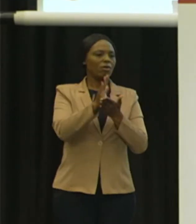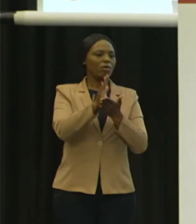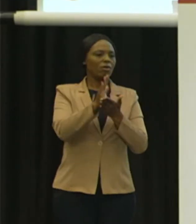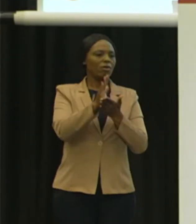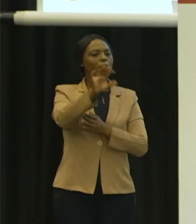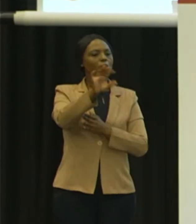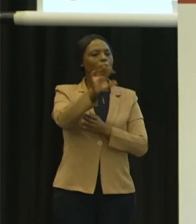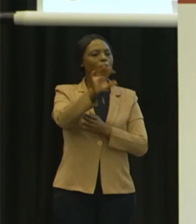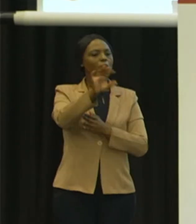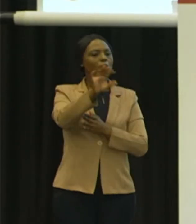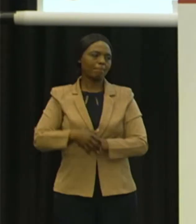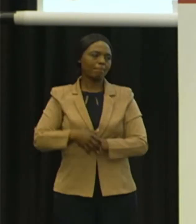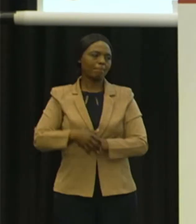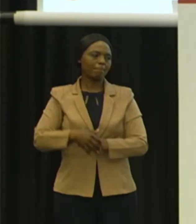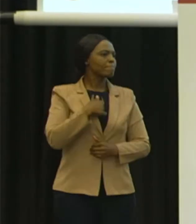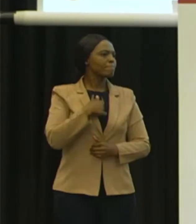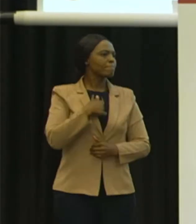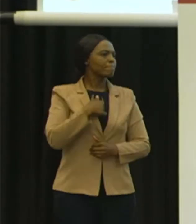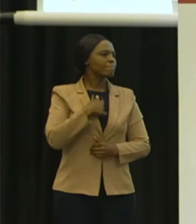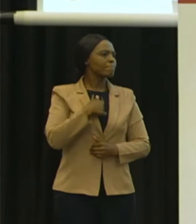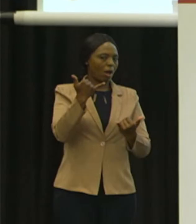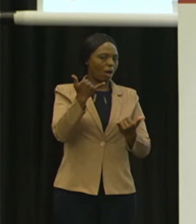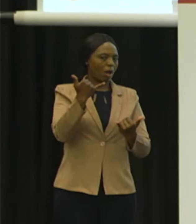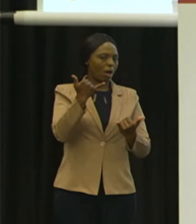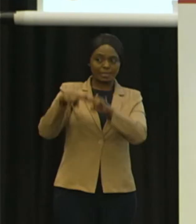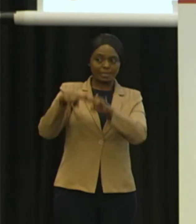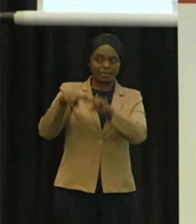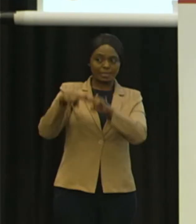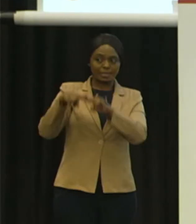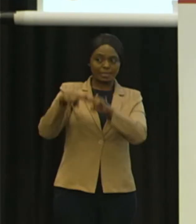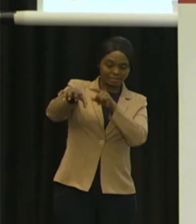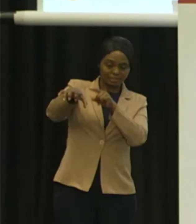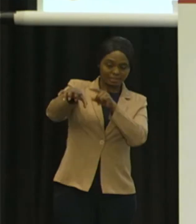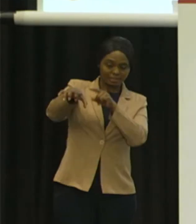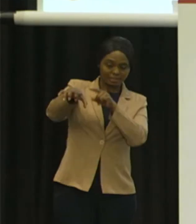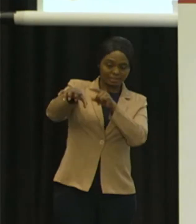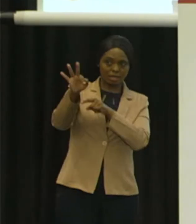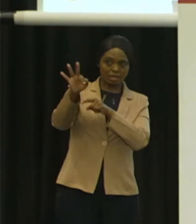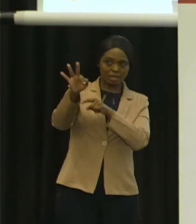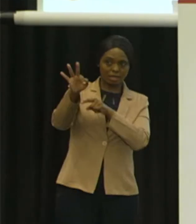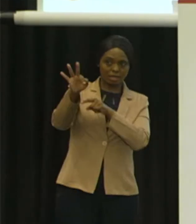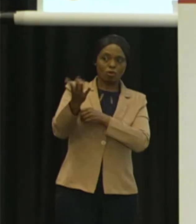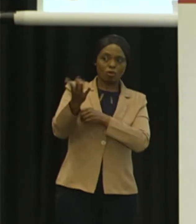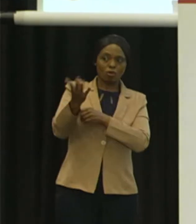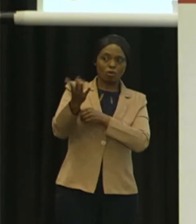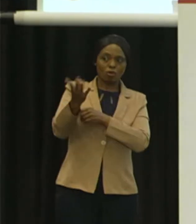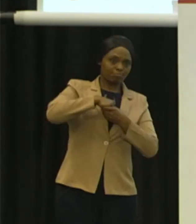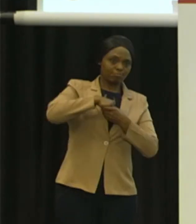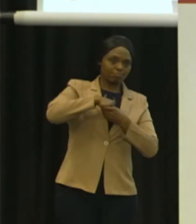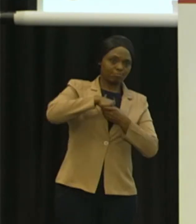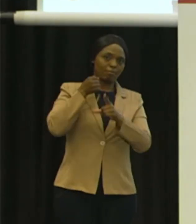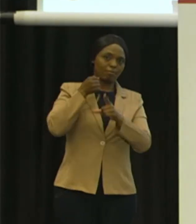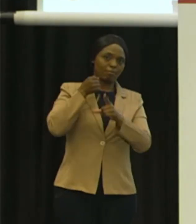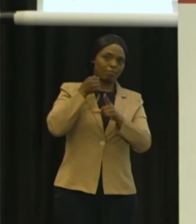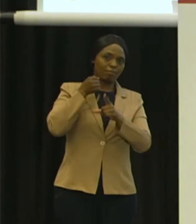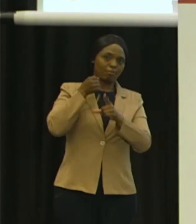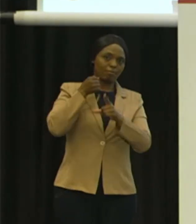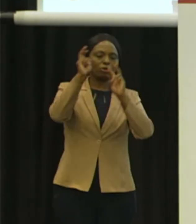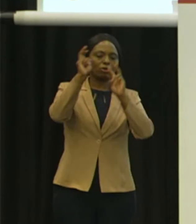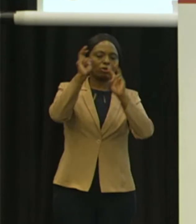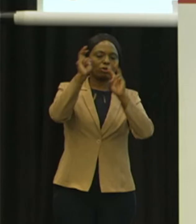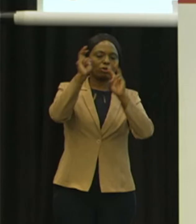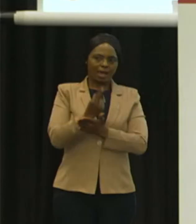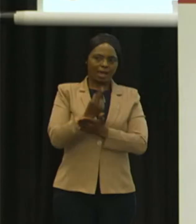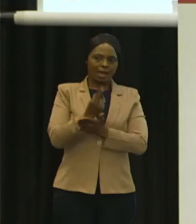provinces. So I think it will be up to the provinces to also follow up when it comes to Human Rights Commission. It was also